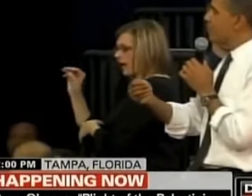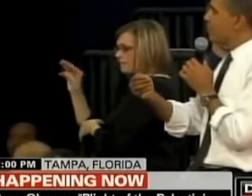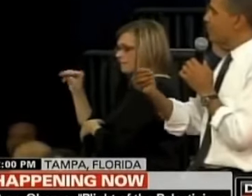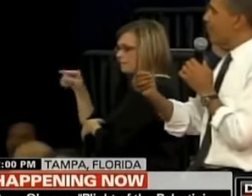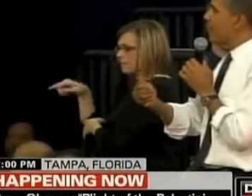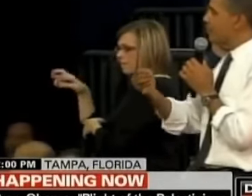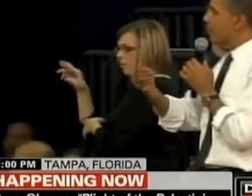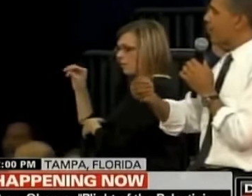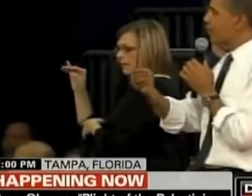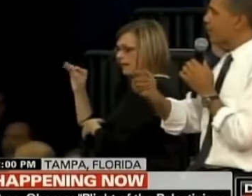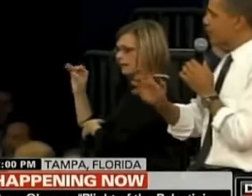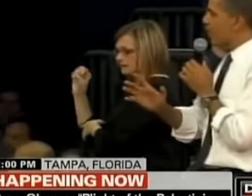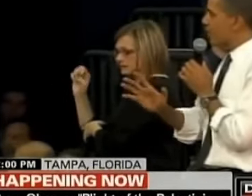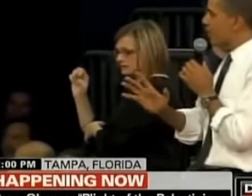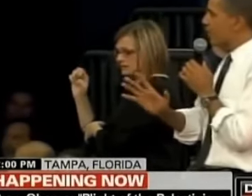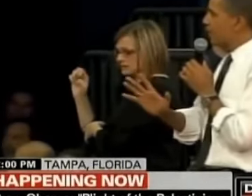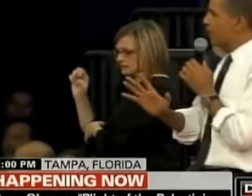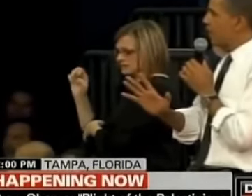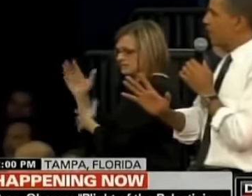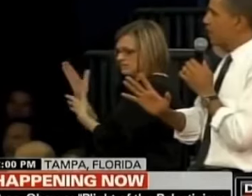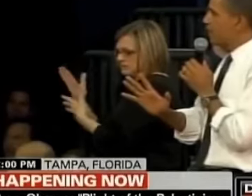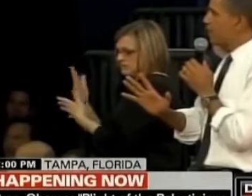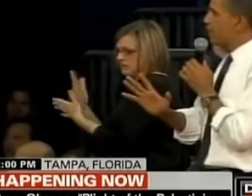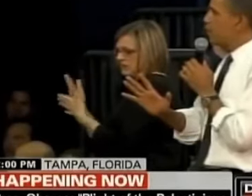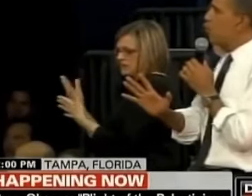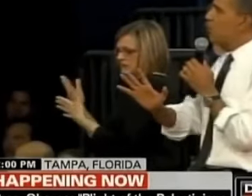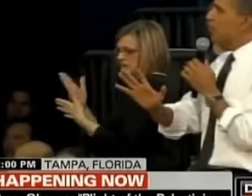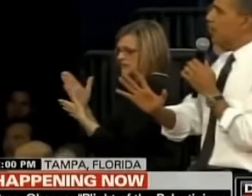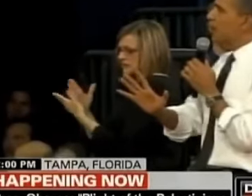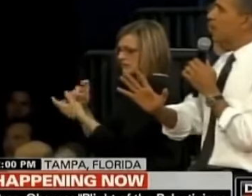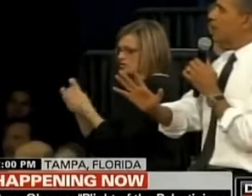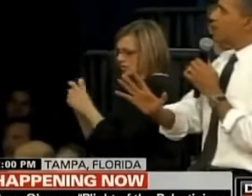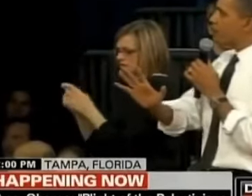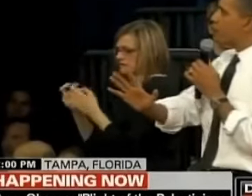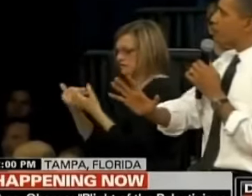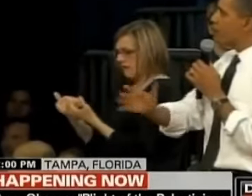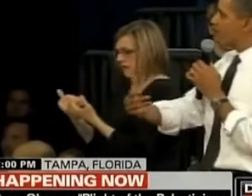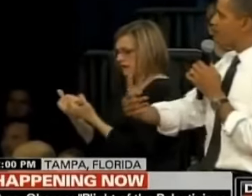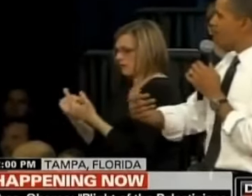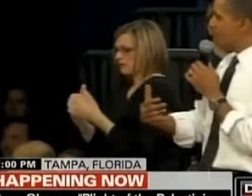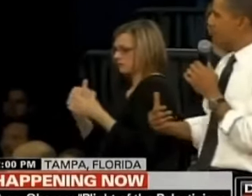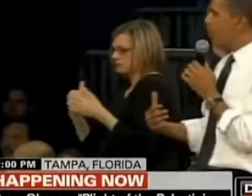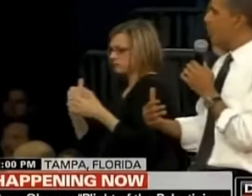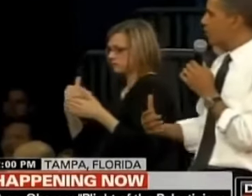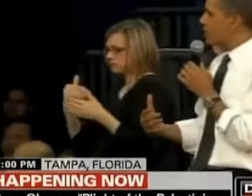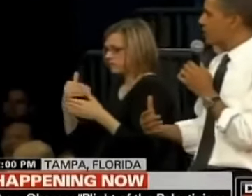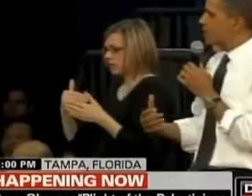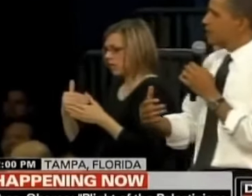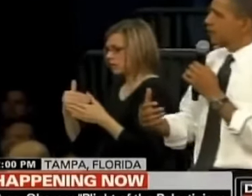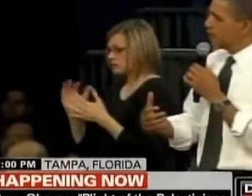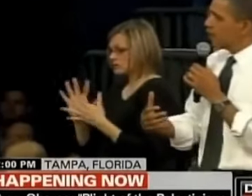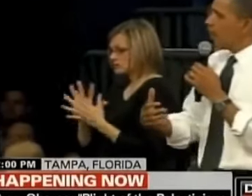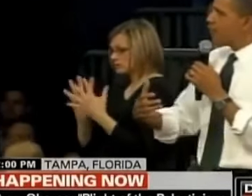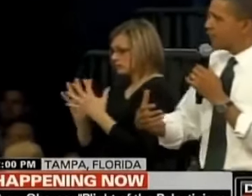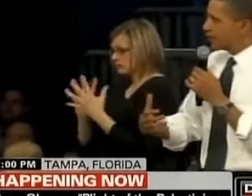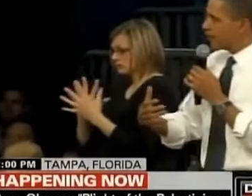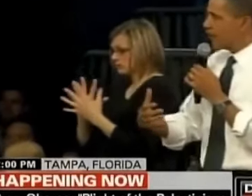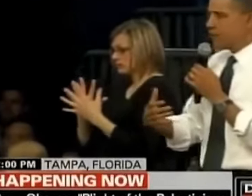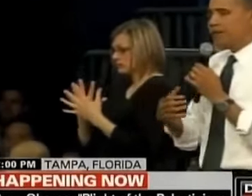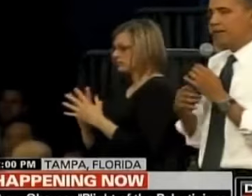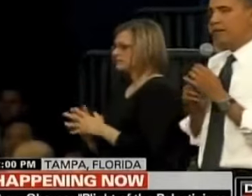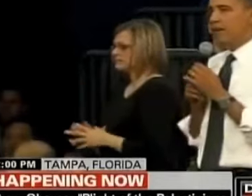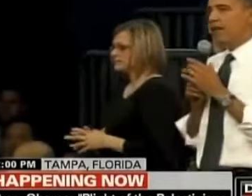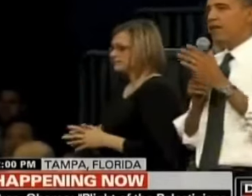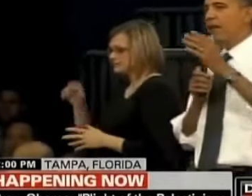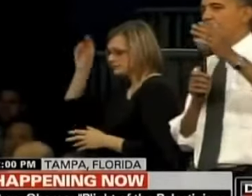is actually making some effort to try to move a little bit further than his coalition wants him to